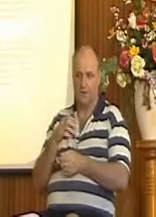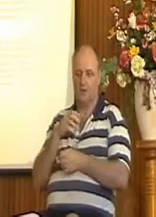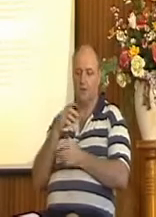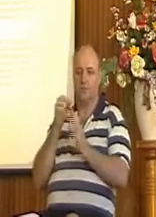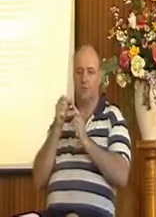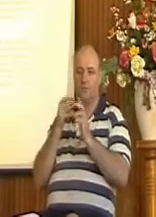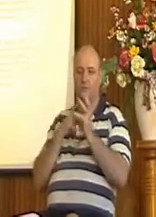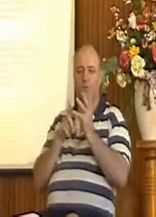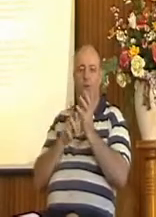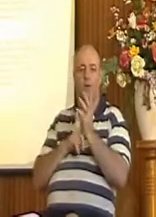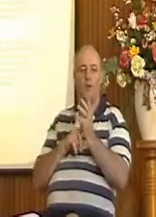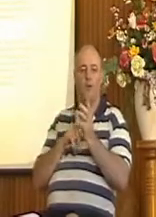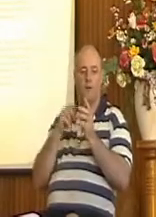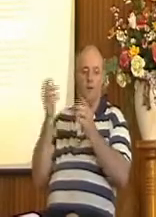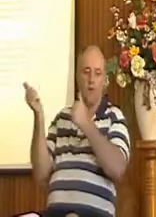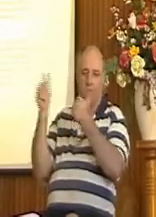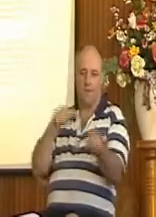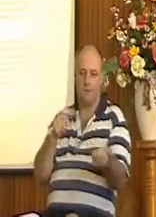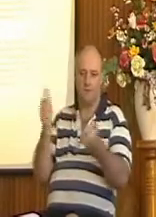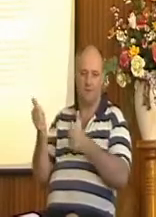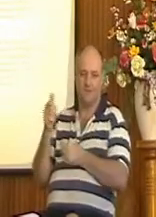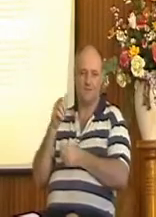he baptized, I must have had an enormous baptistry.